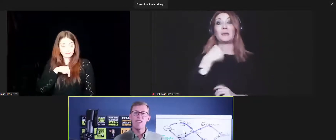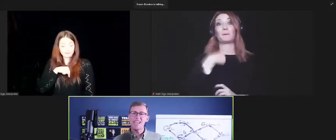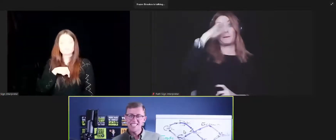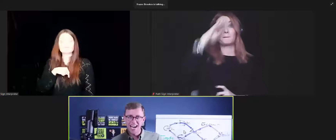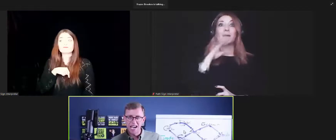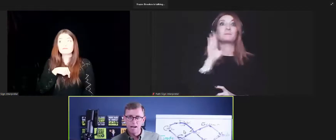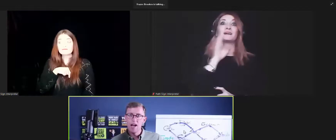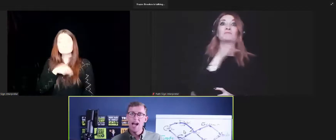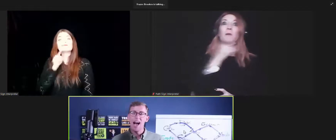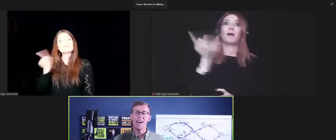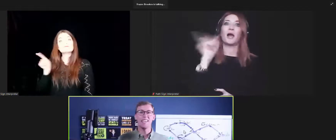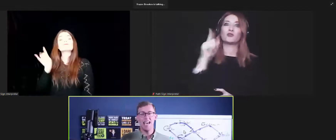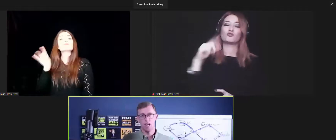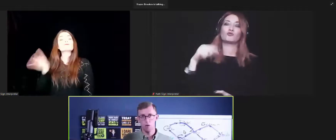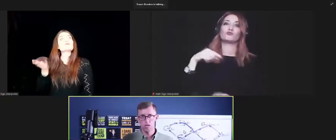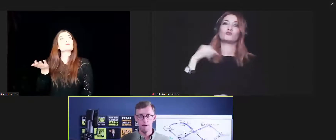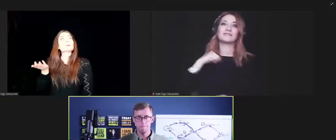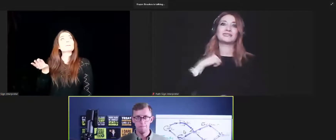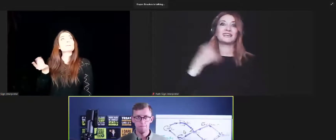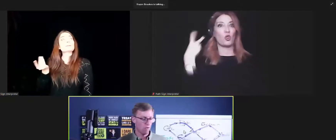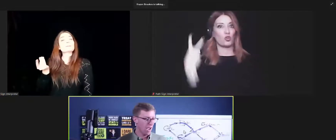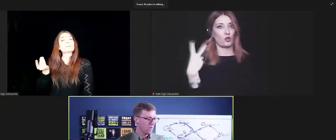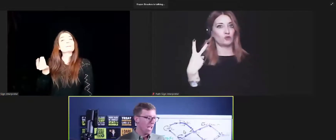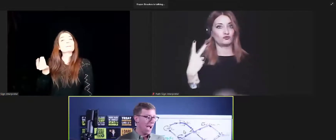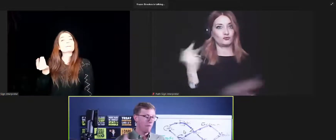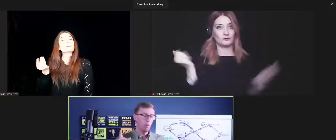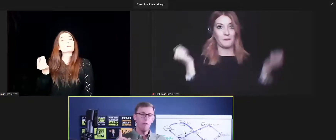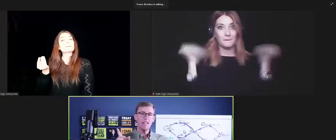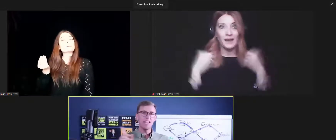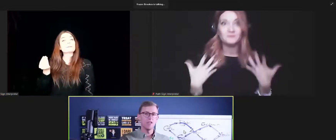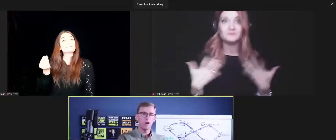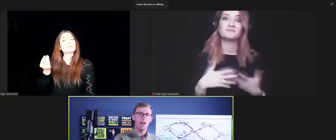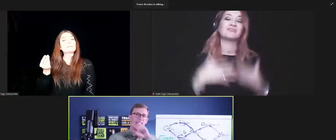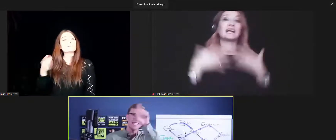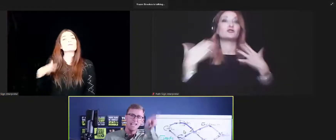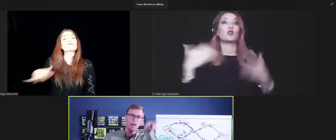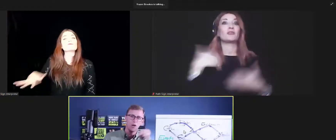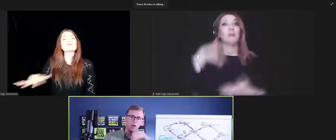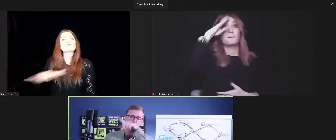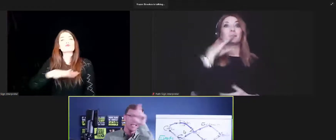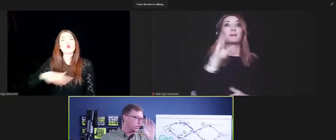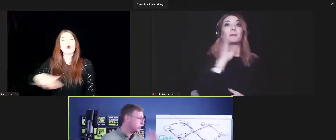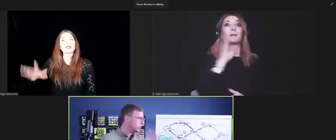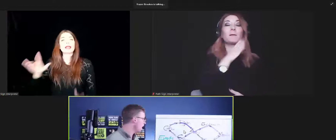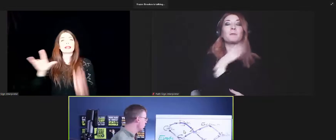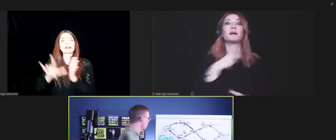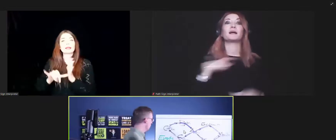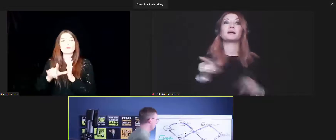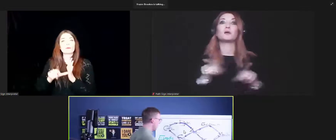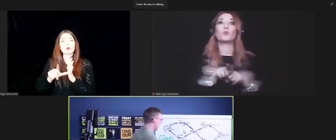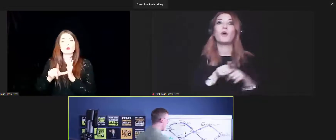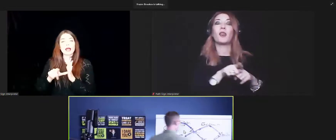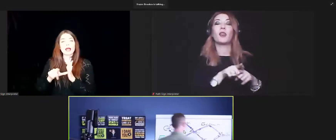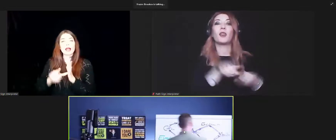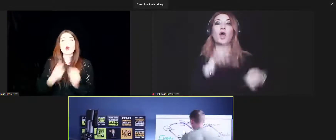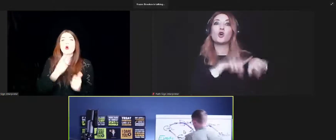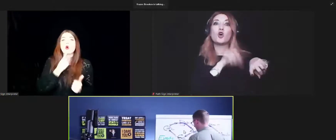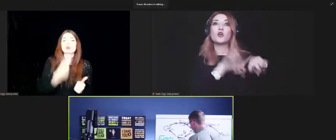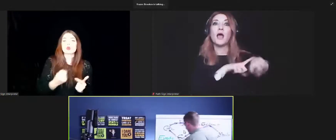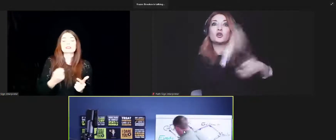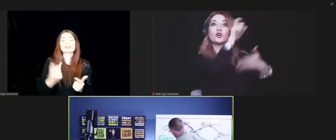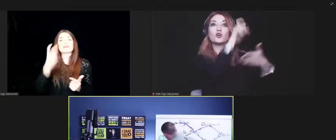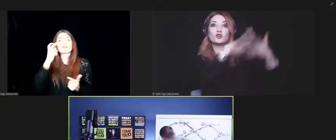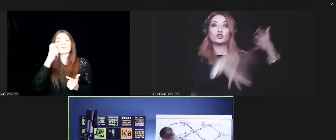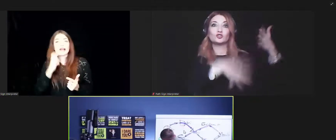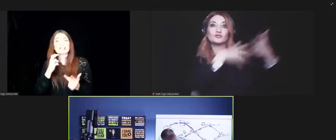green time, and a yellow time, right? And what they did is they created this little circle. I'll try and